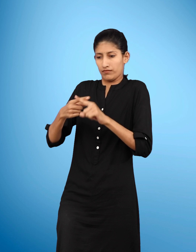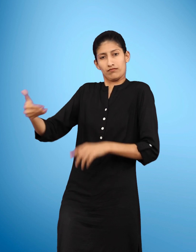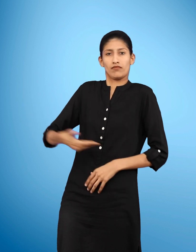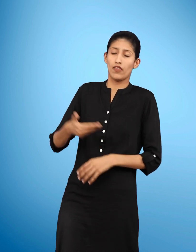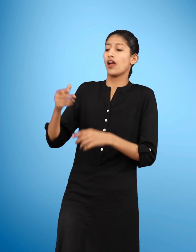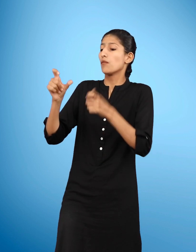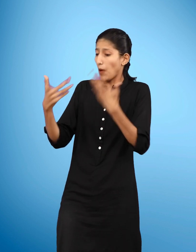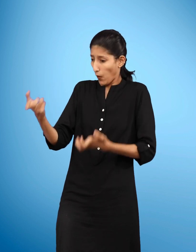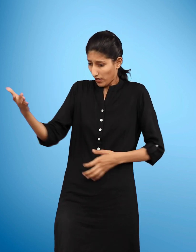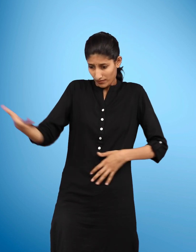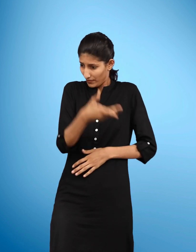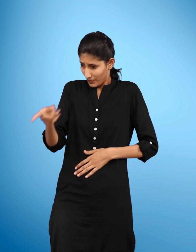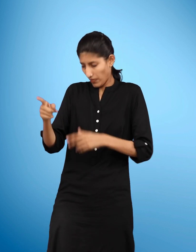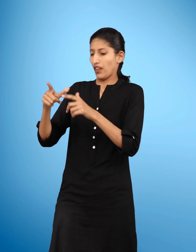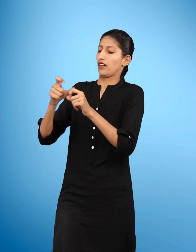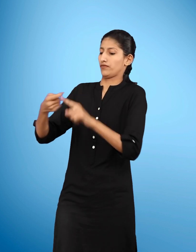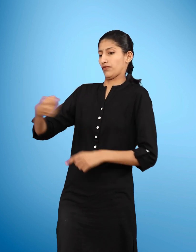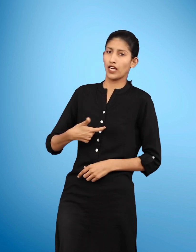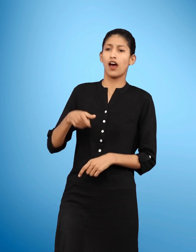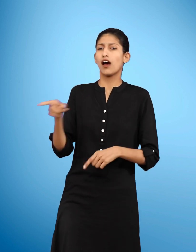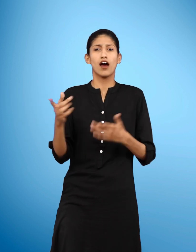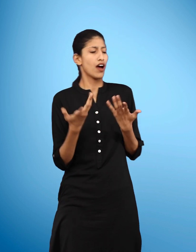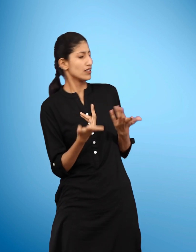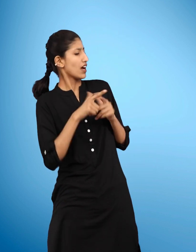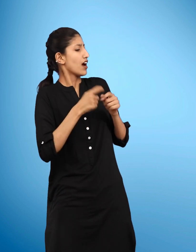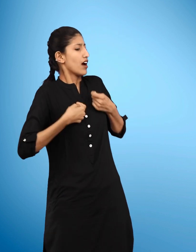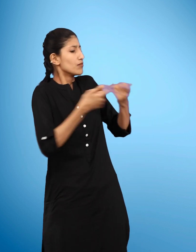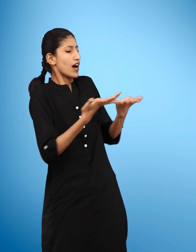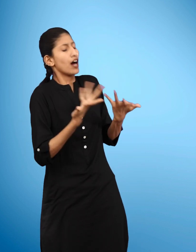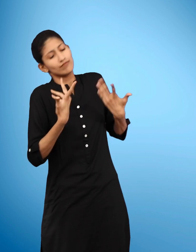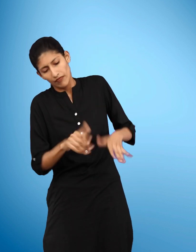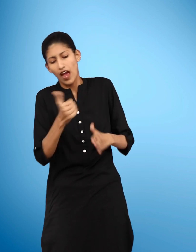tributes and gifts that were brought by traders traveling along the route.